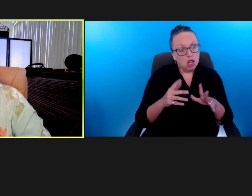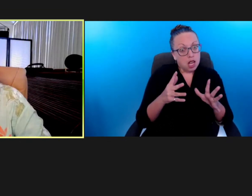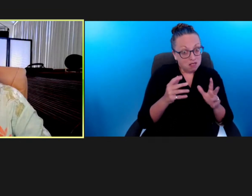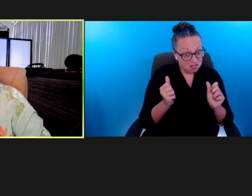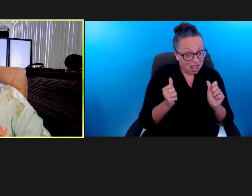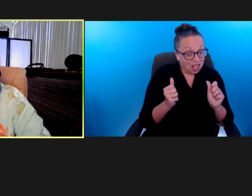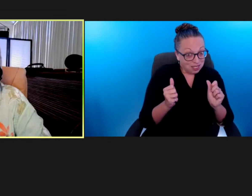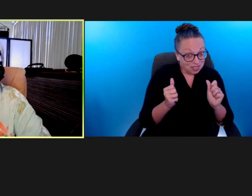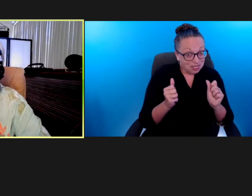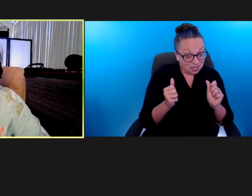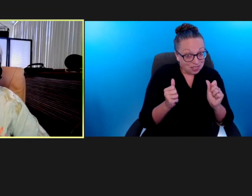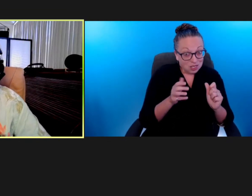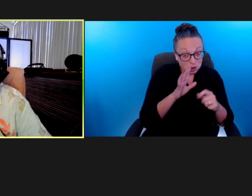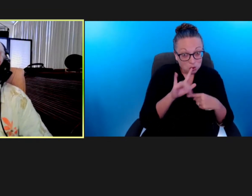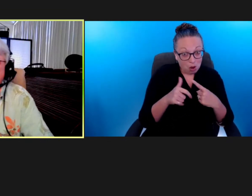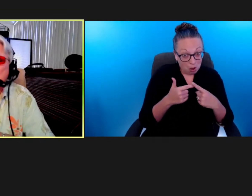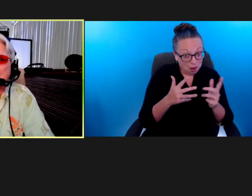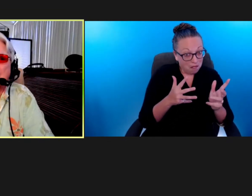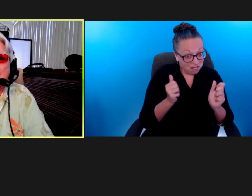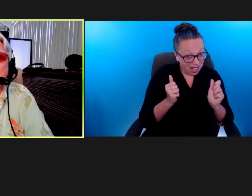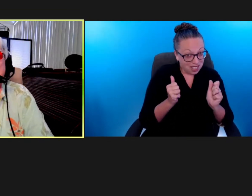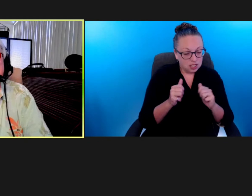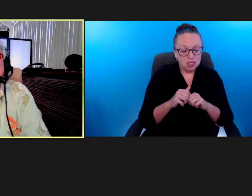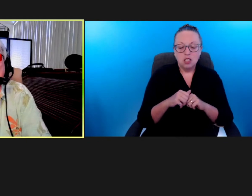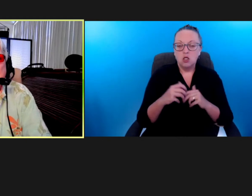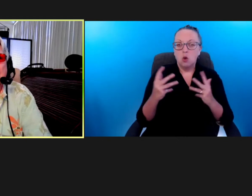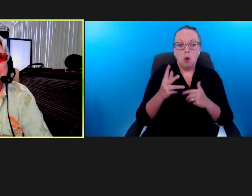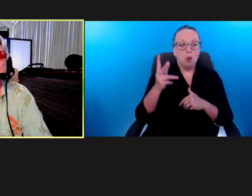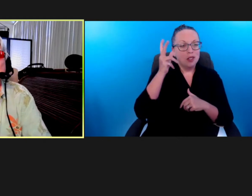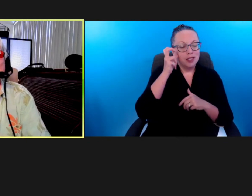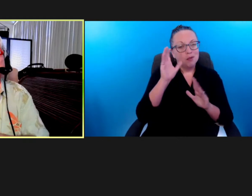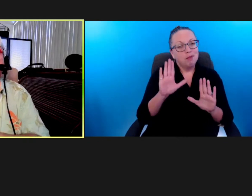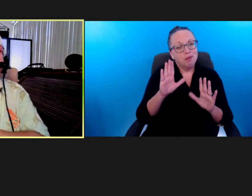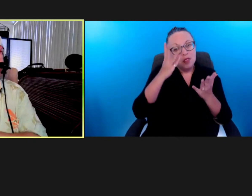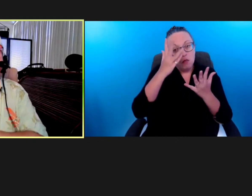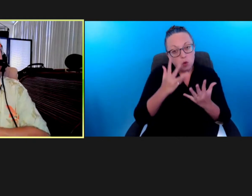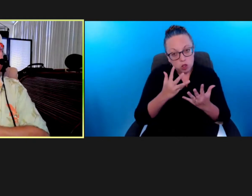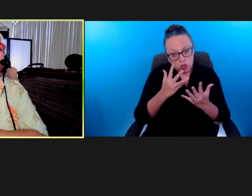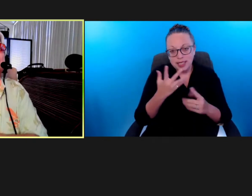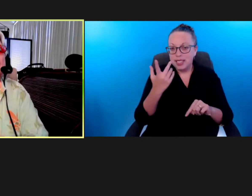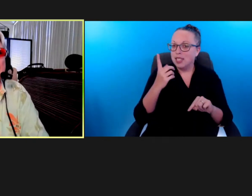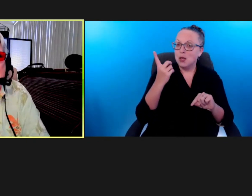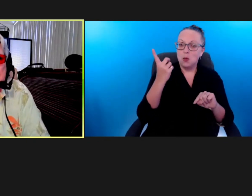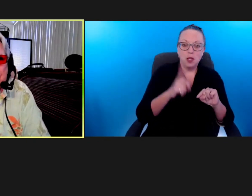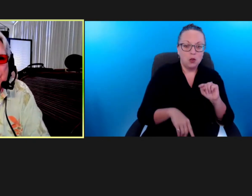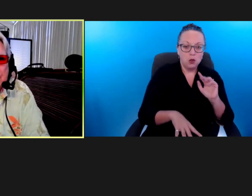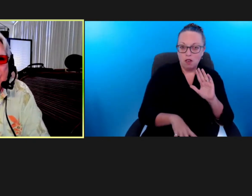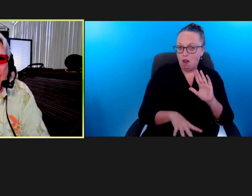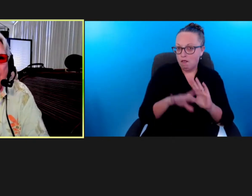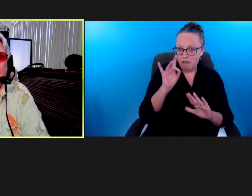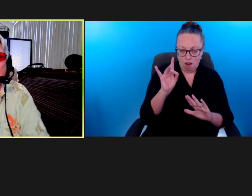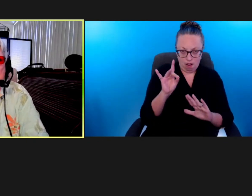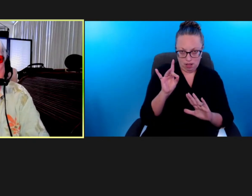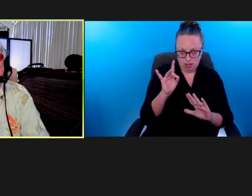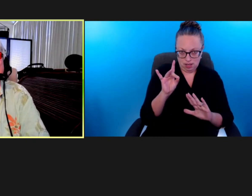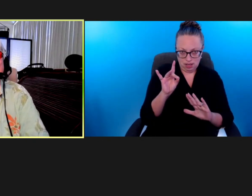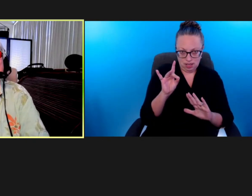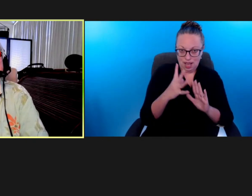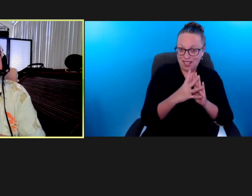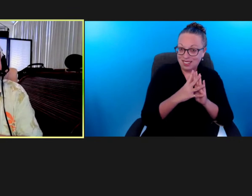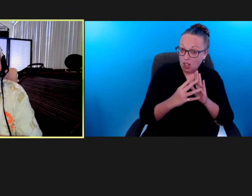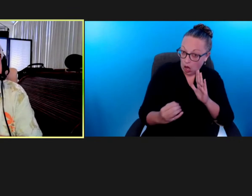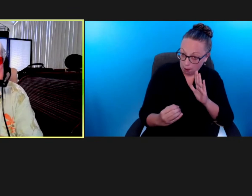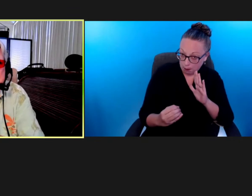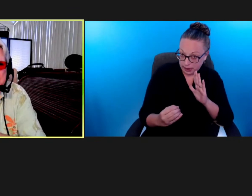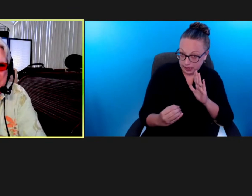talk about fast. Yeah. So what we're going to hear, unfortunately, we could not find a copy